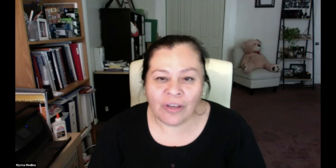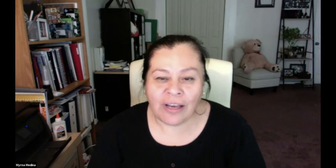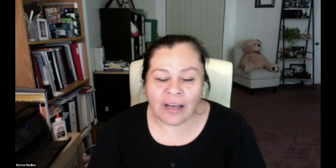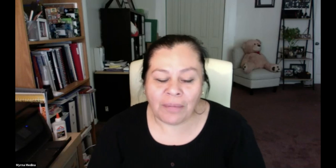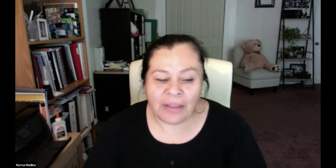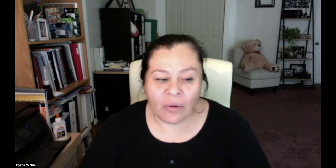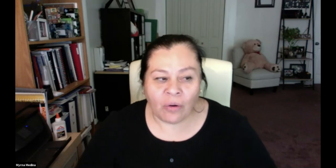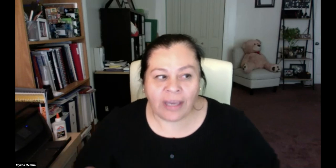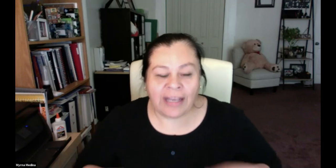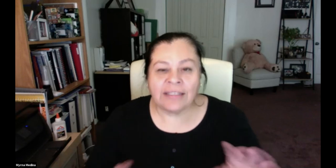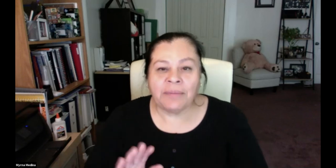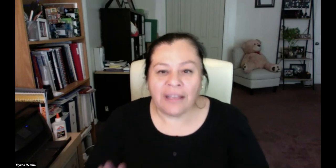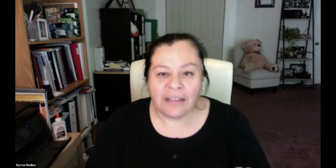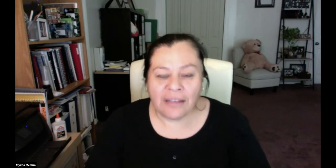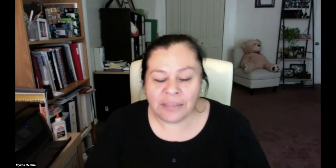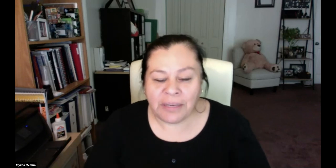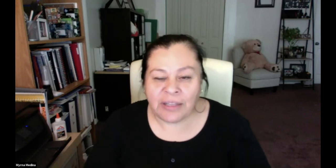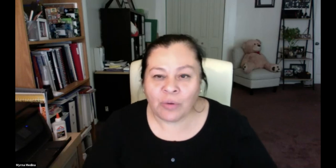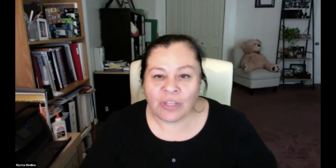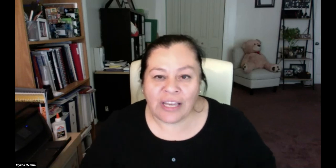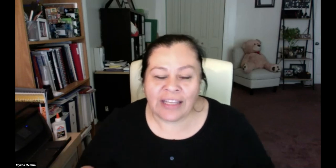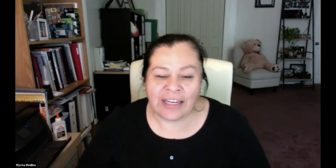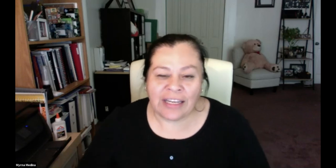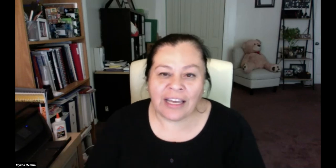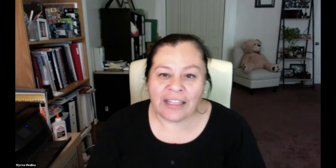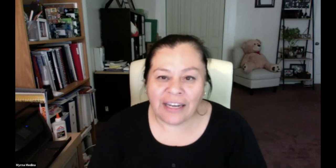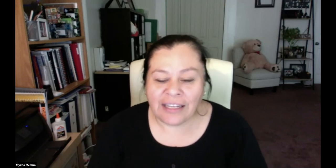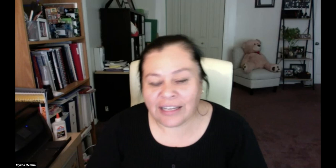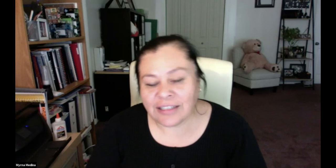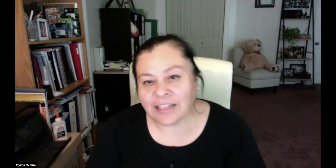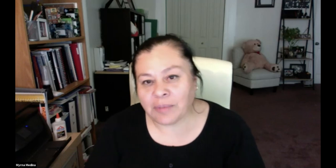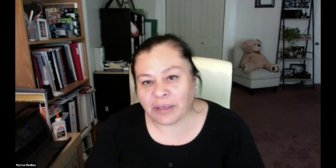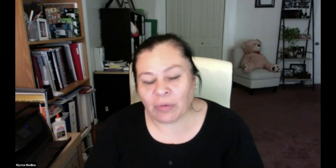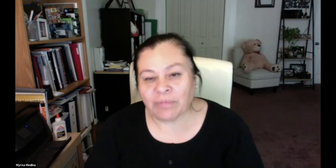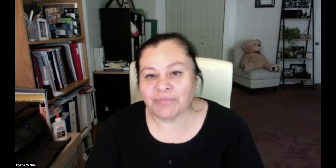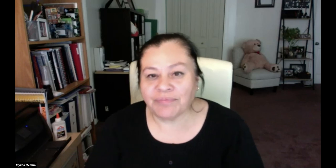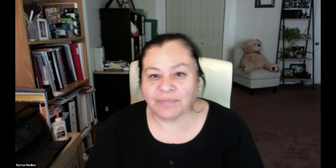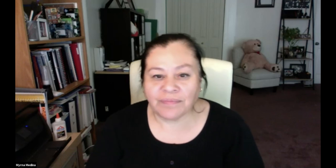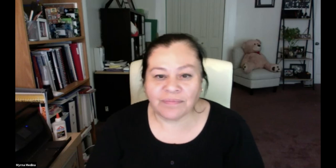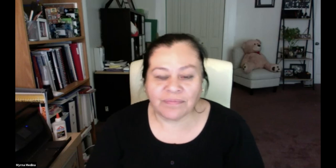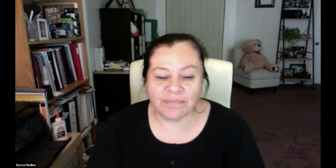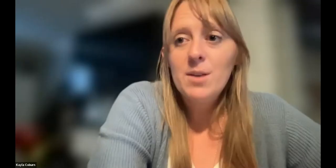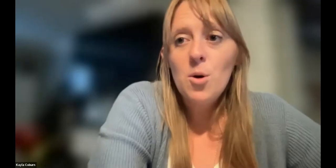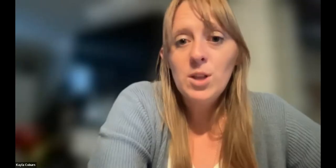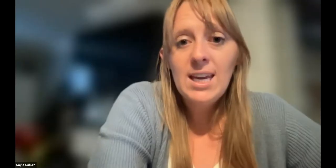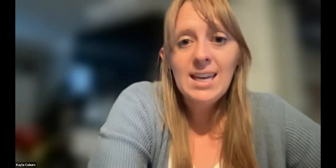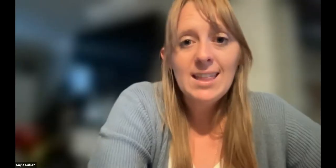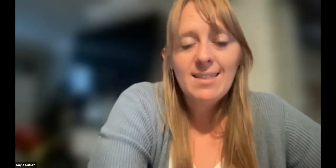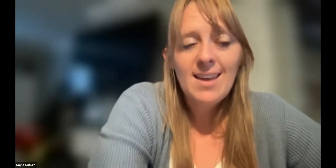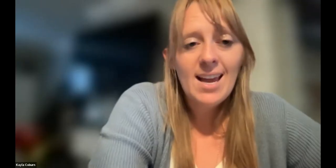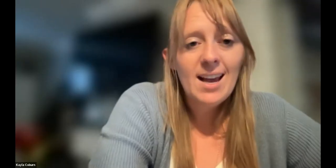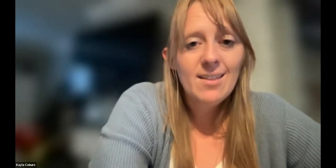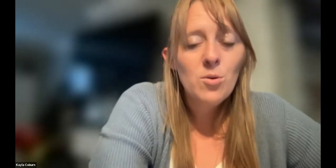alfabeto, viendo qué similitud tenía entre el inglés y el español. And the